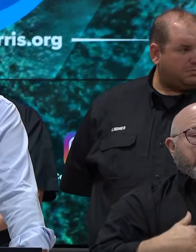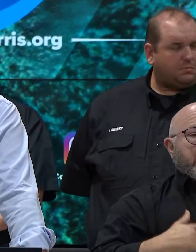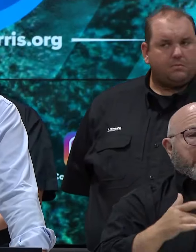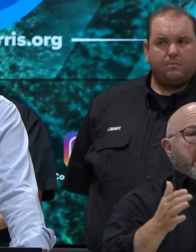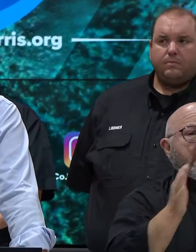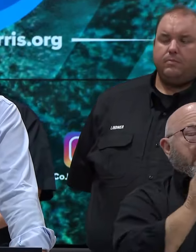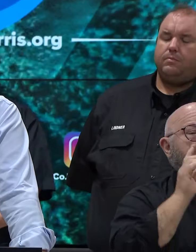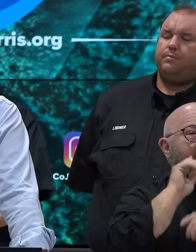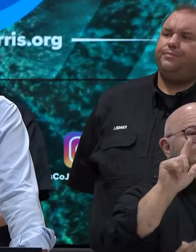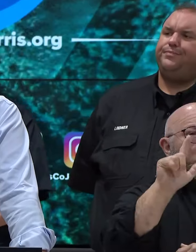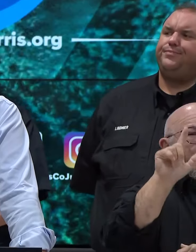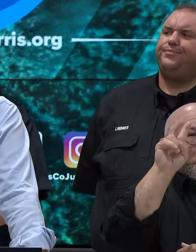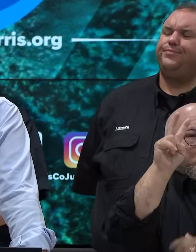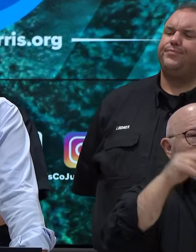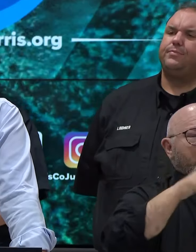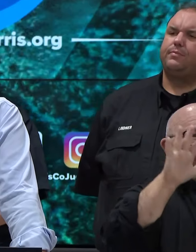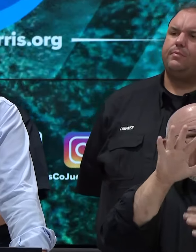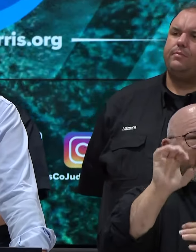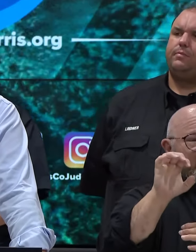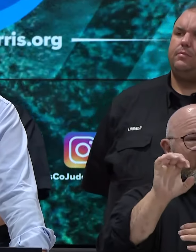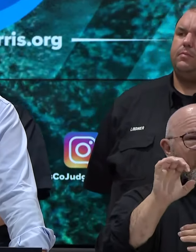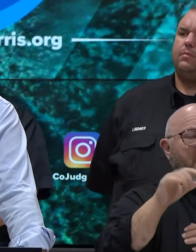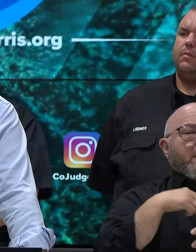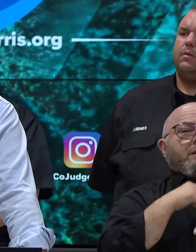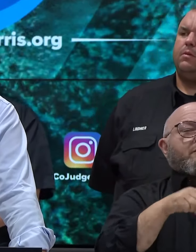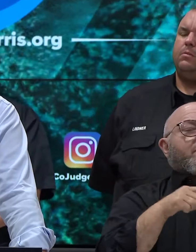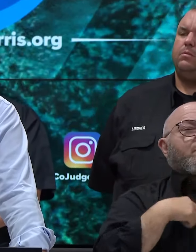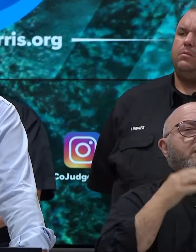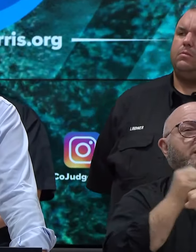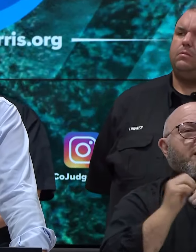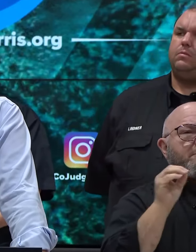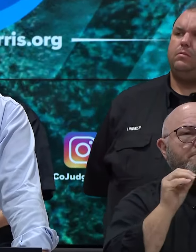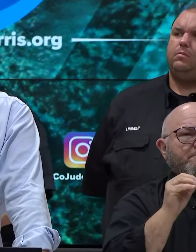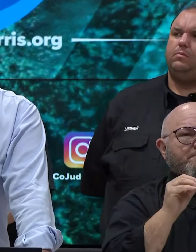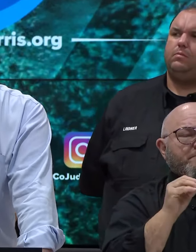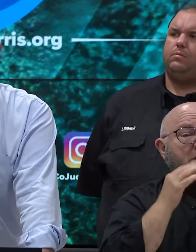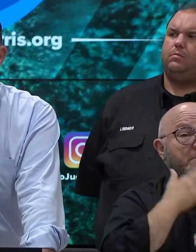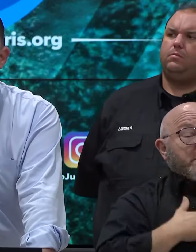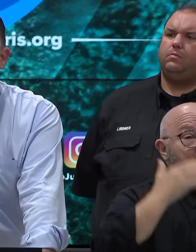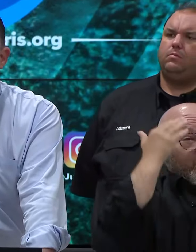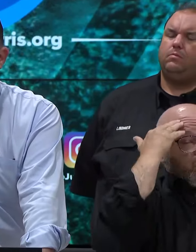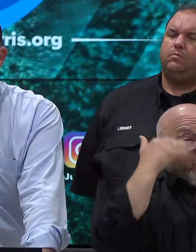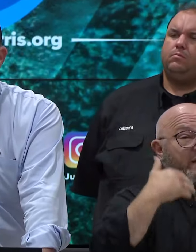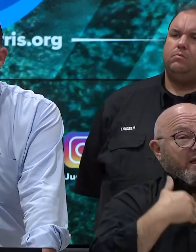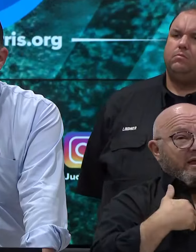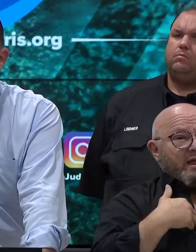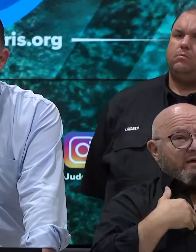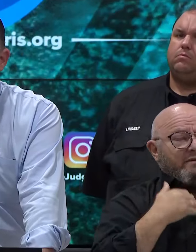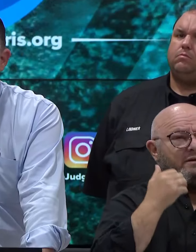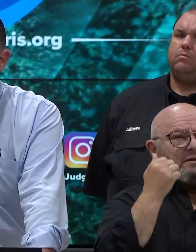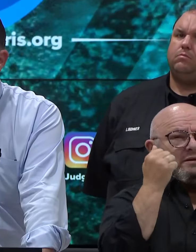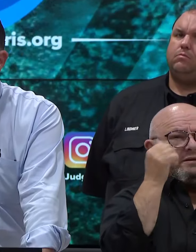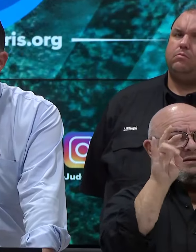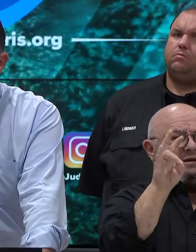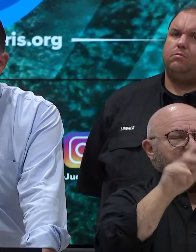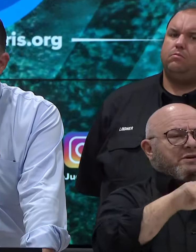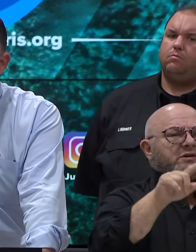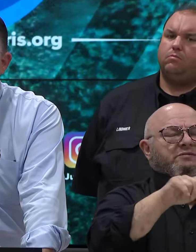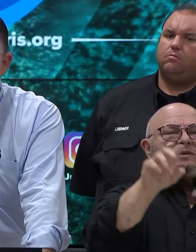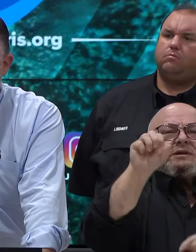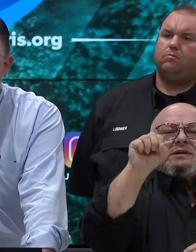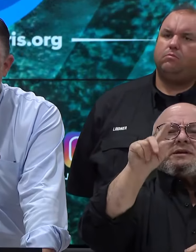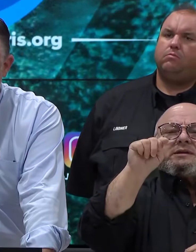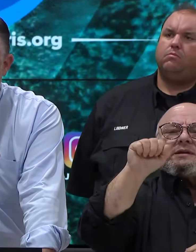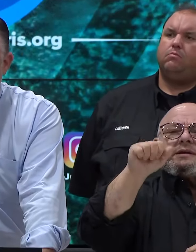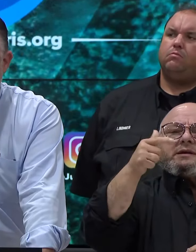2,500 mutual assistance crews, and then we got more. And we've got, please know that we've got 17 staging sites